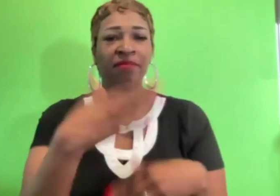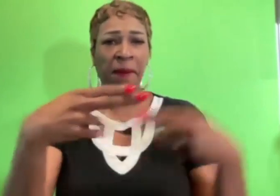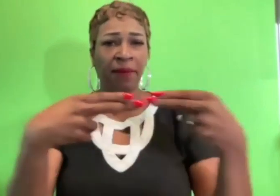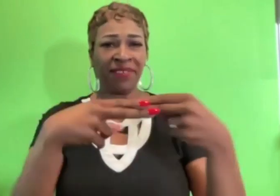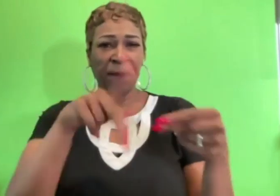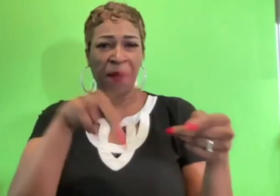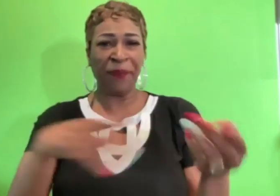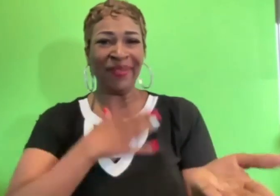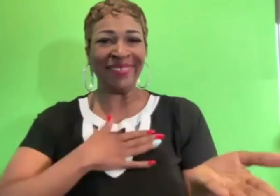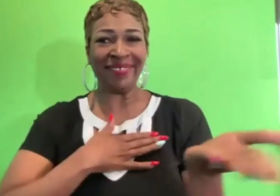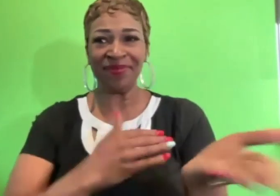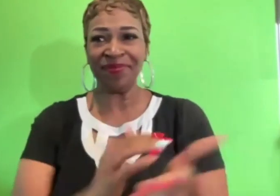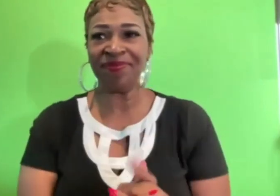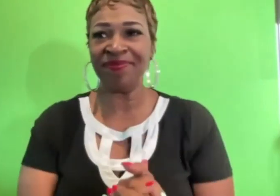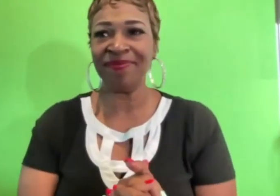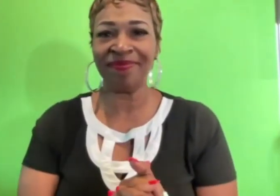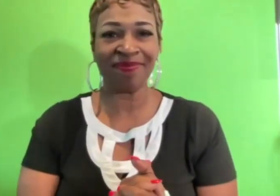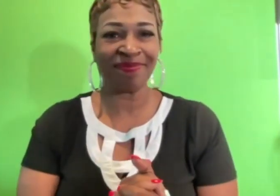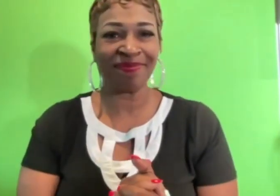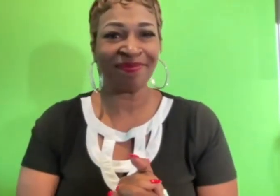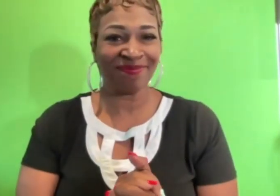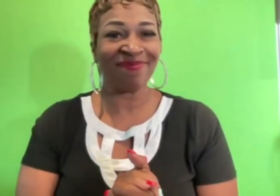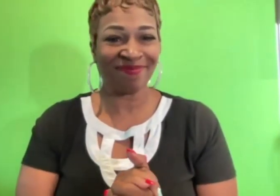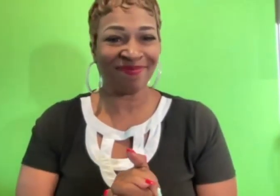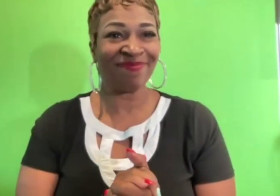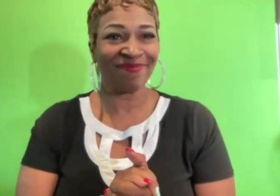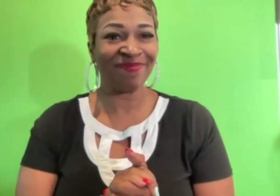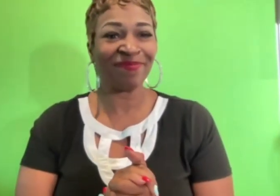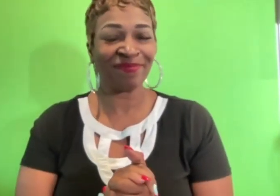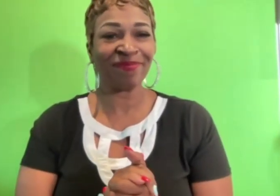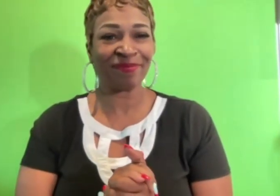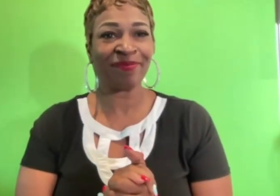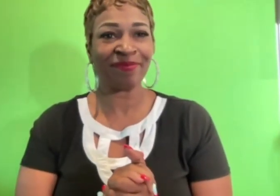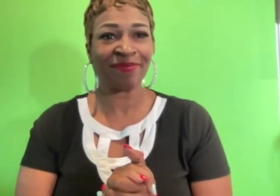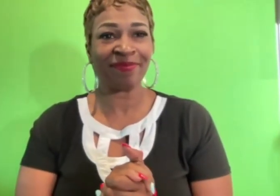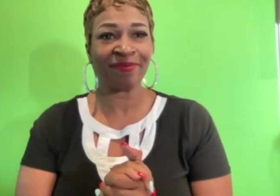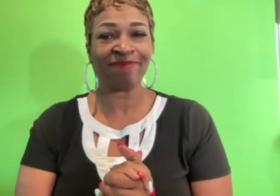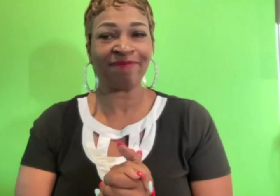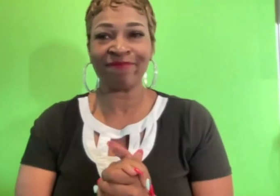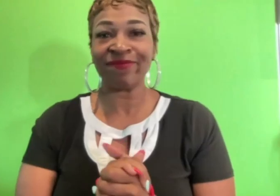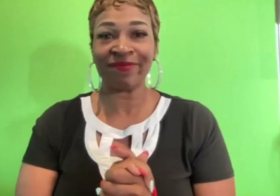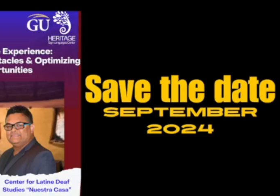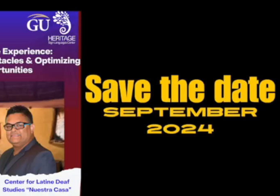And we've got some brief announcements. If you wouldn't mind sharing the PowerPoint, please.